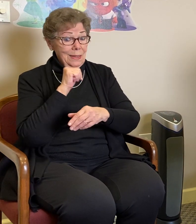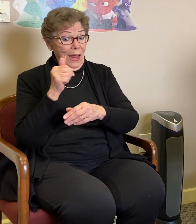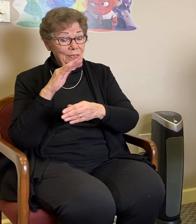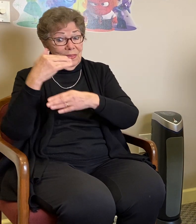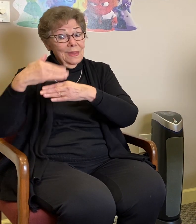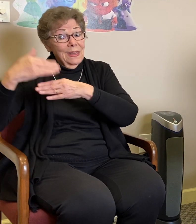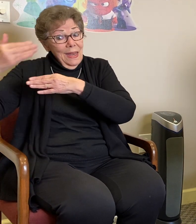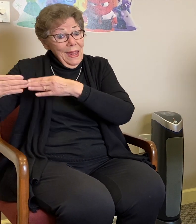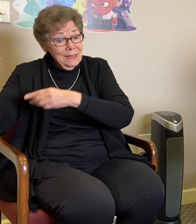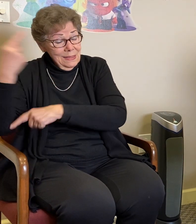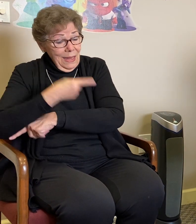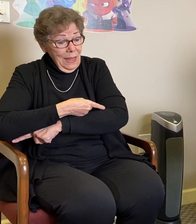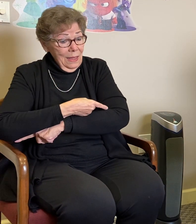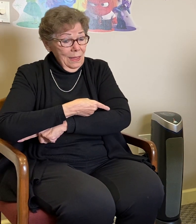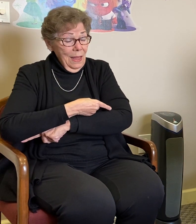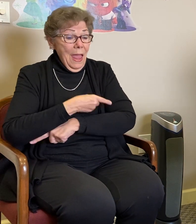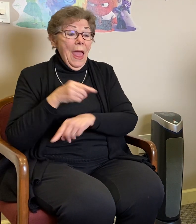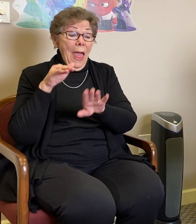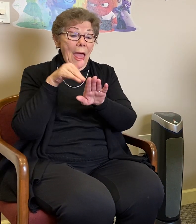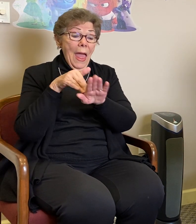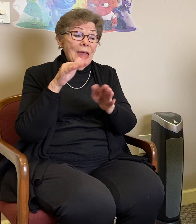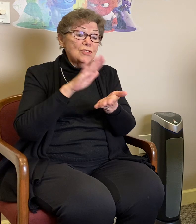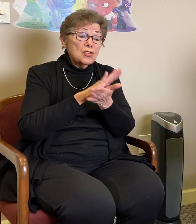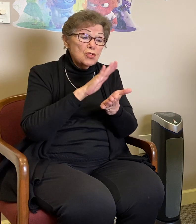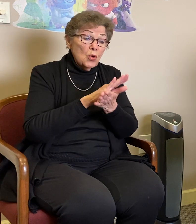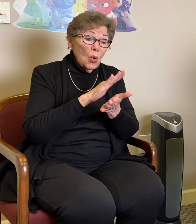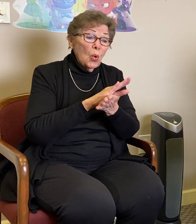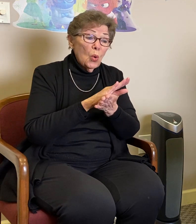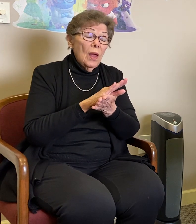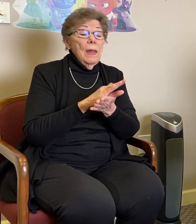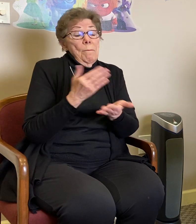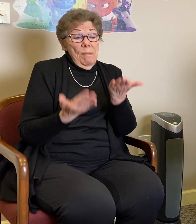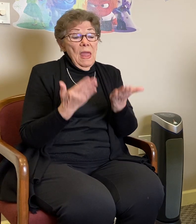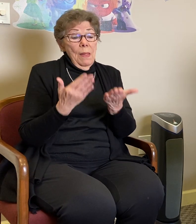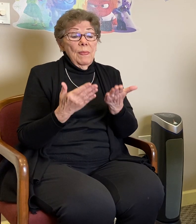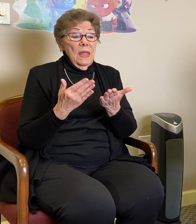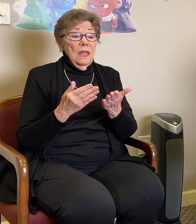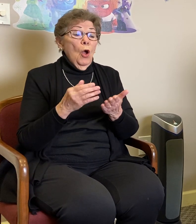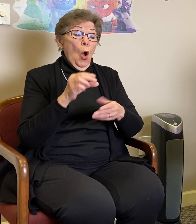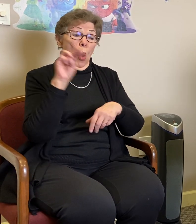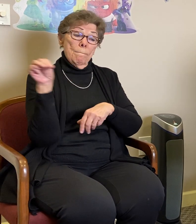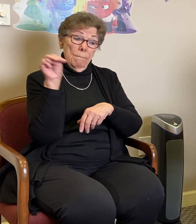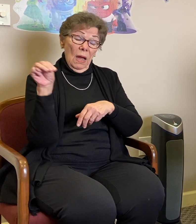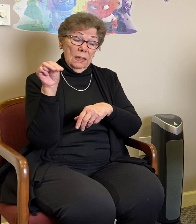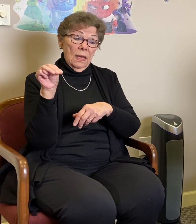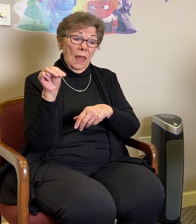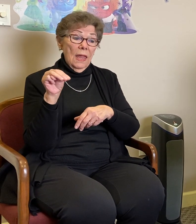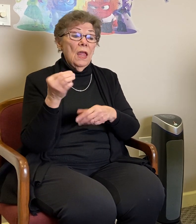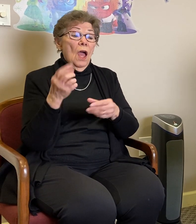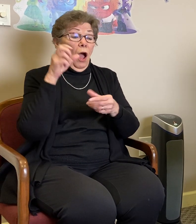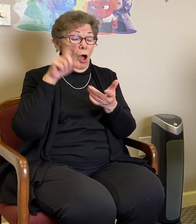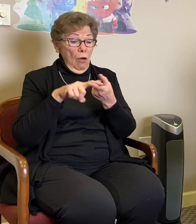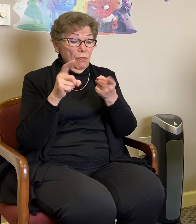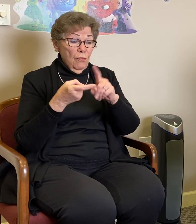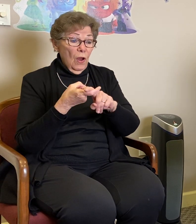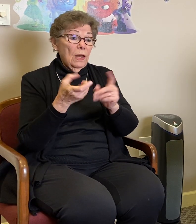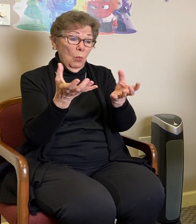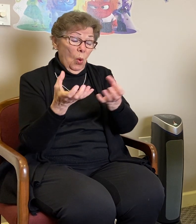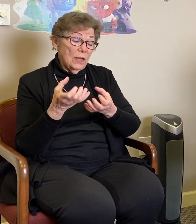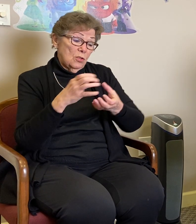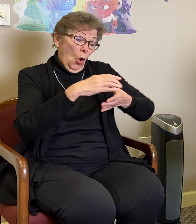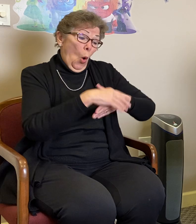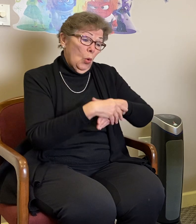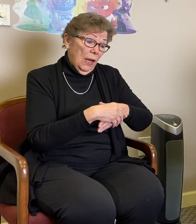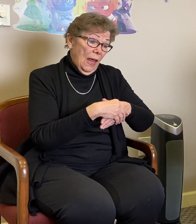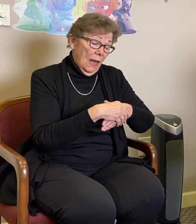friend at school said it was okay for you to hold their hand on Monday does not mean you can hold